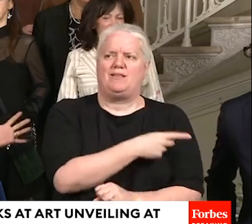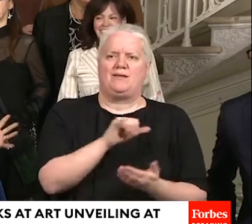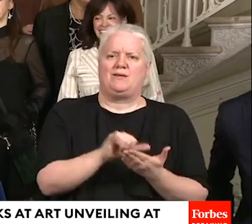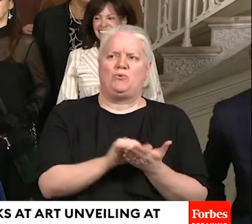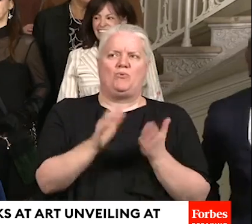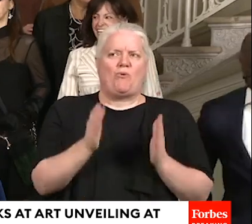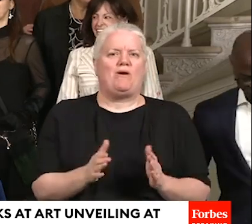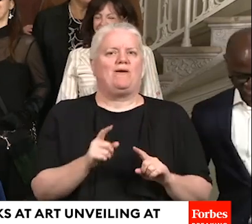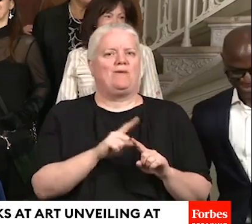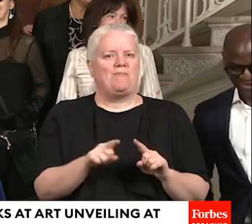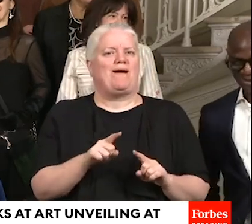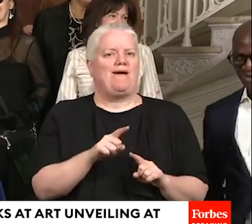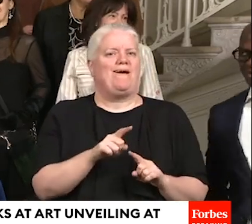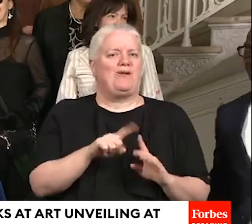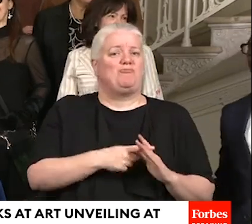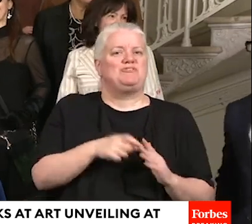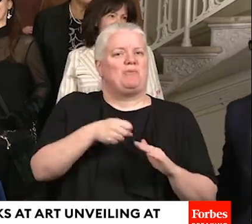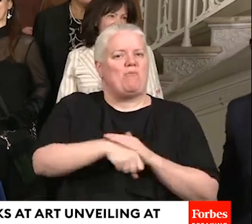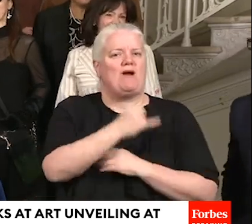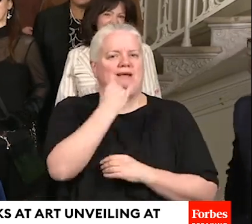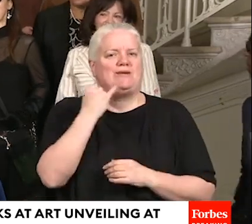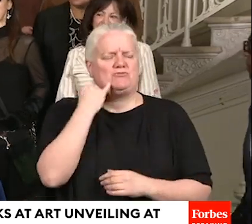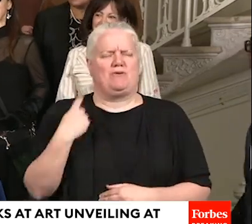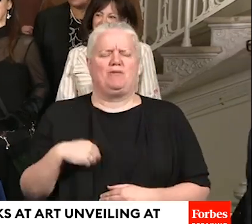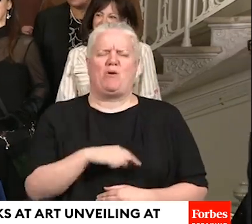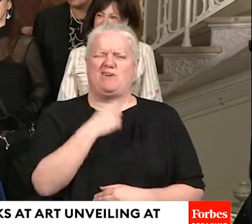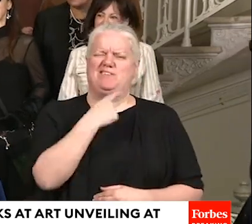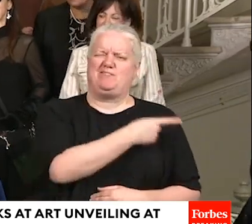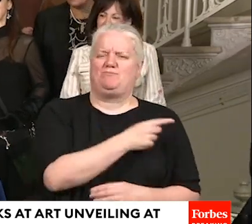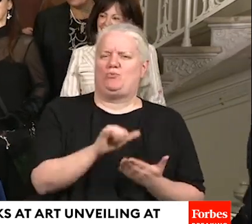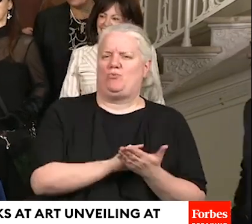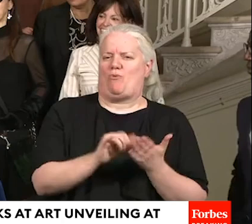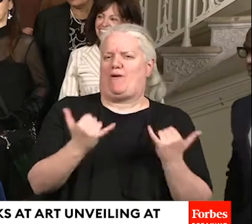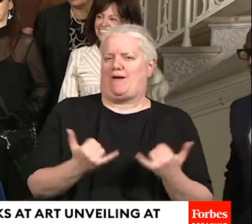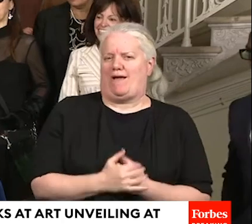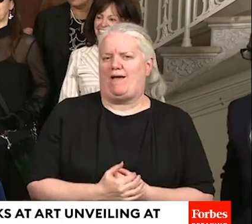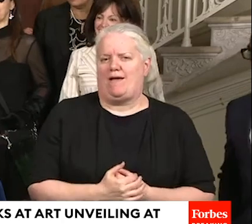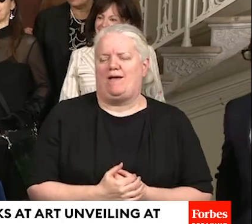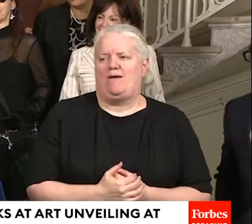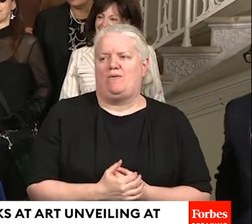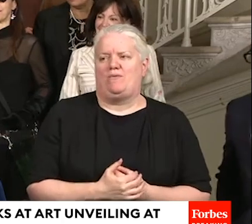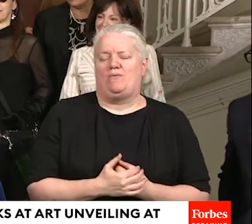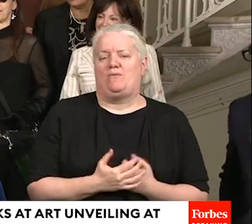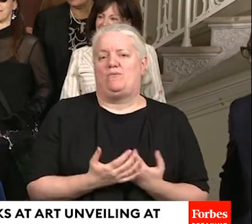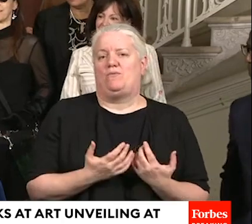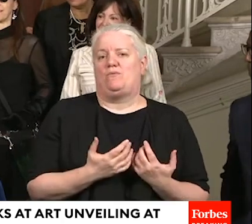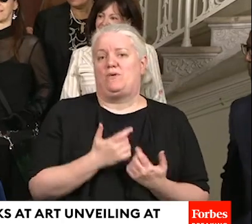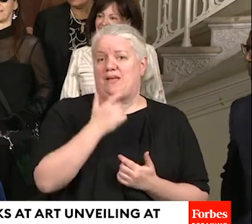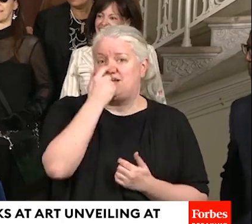claim you now, Roy. And as the mayor mentioned, a fun fact about Roy is that